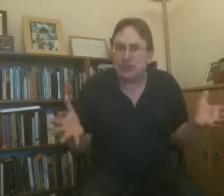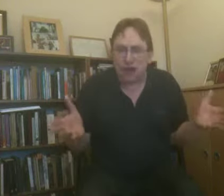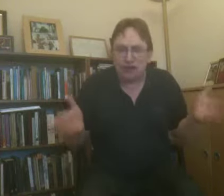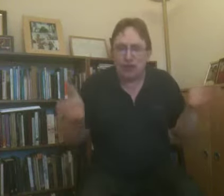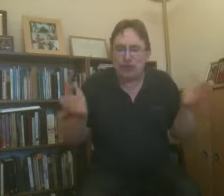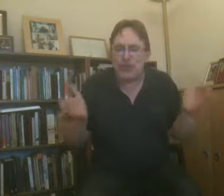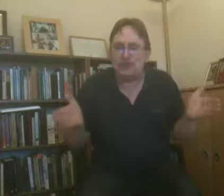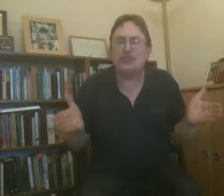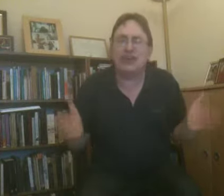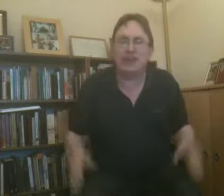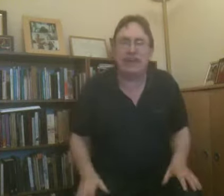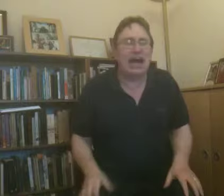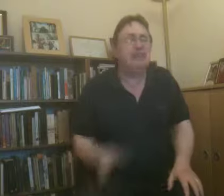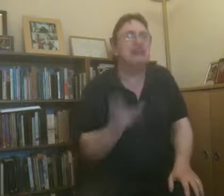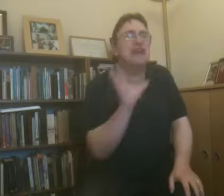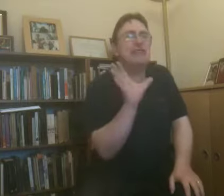it? And so necessary. And you never